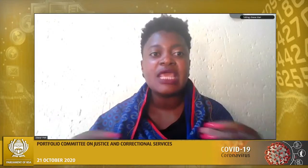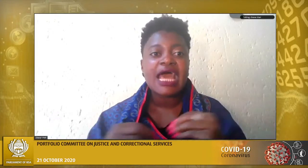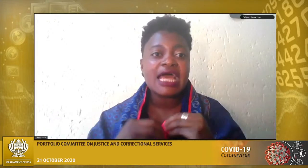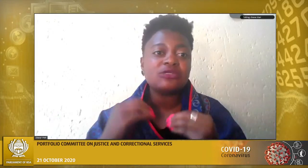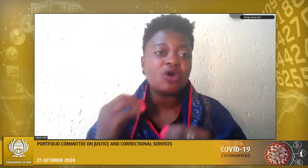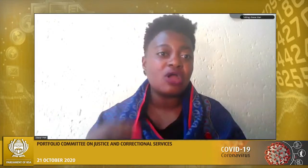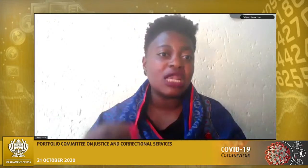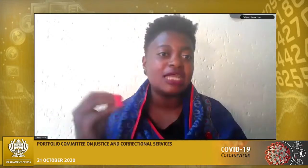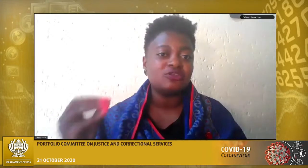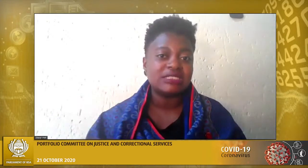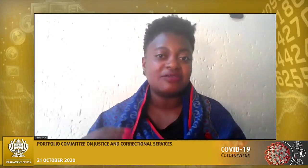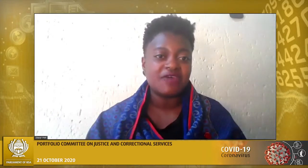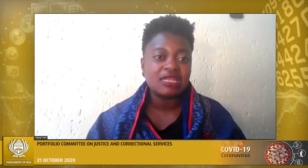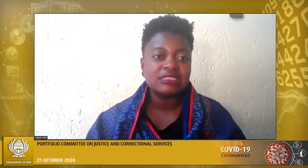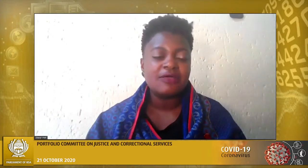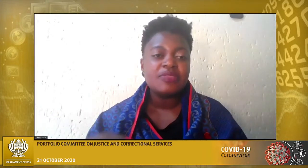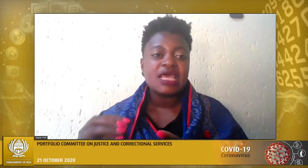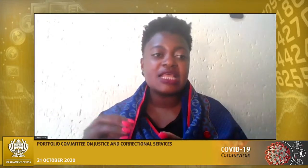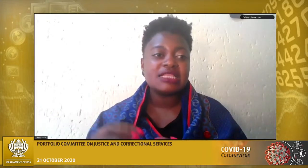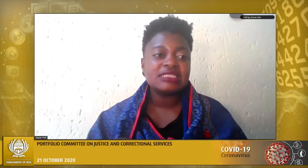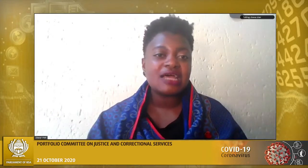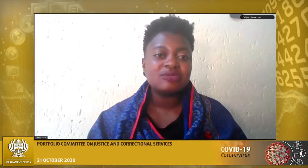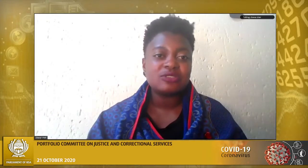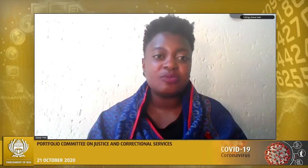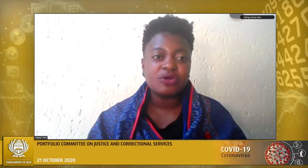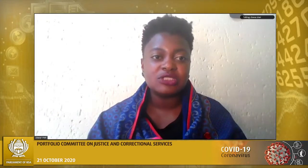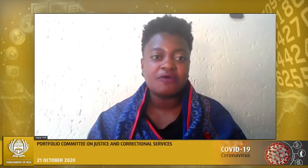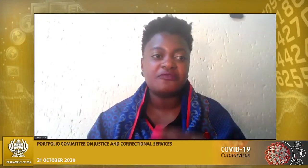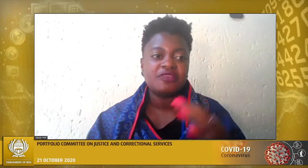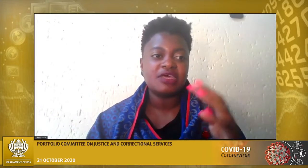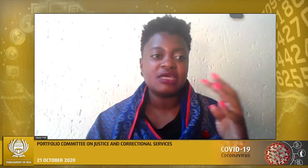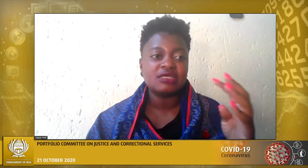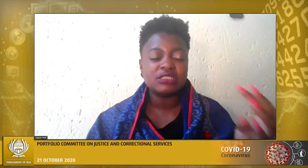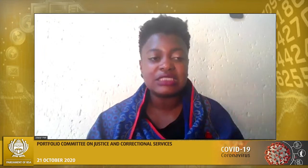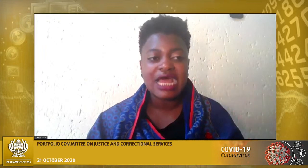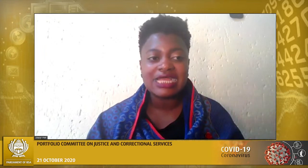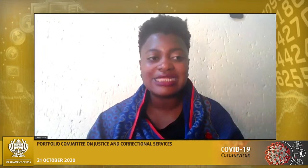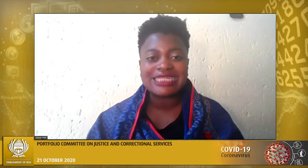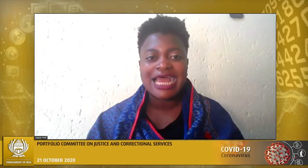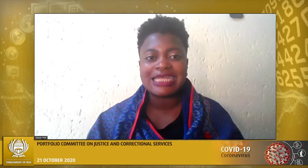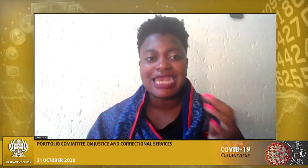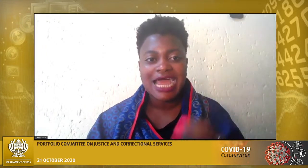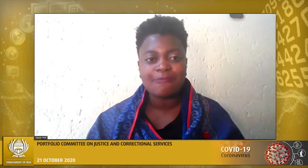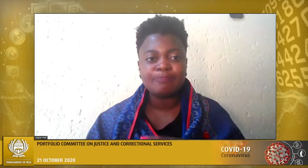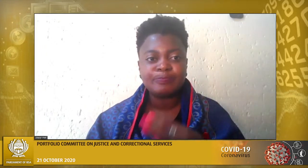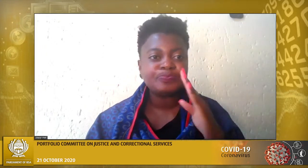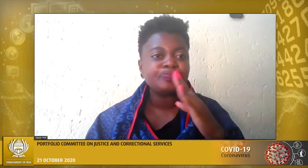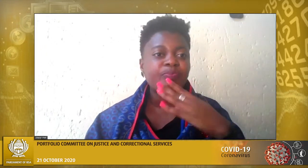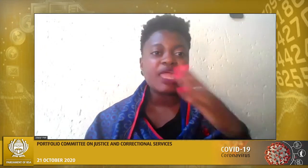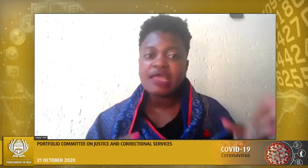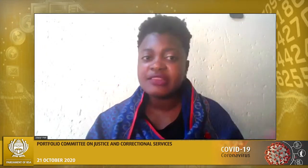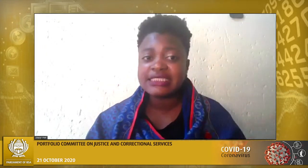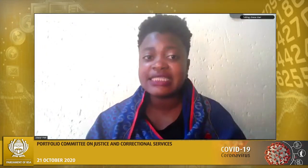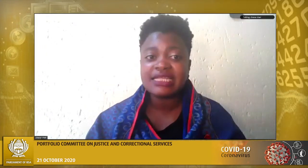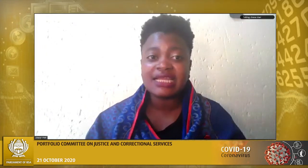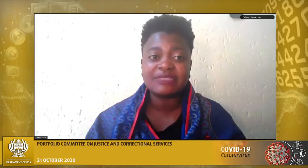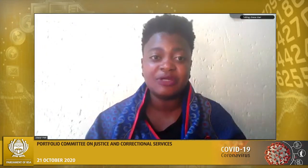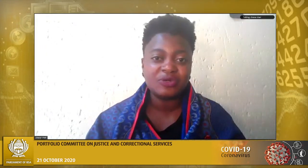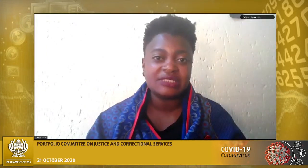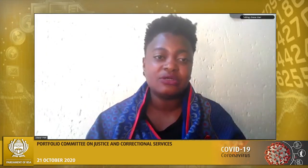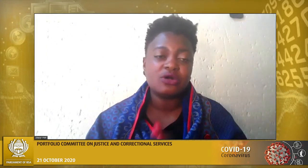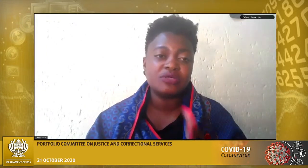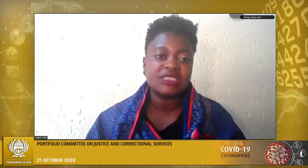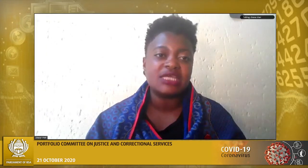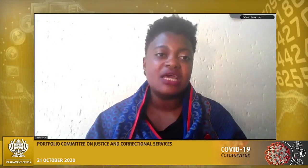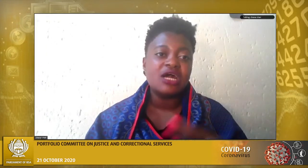long time and online domestic violence. And then this comes to the point of the in slide 9, the study that